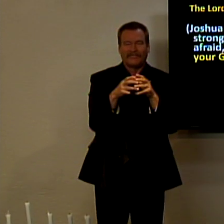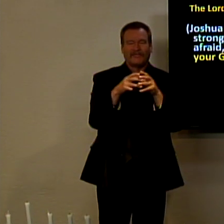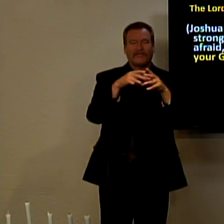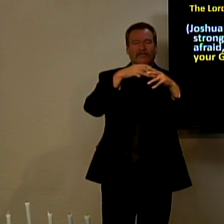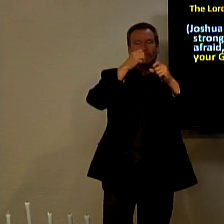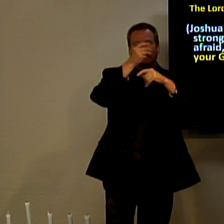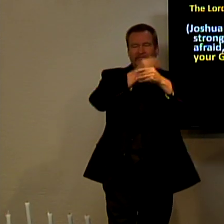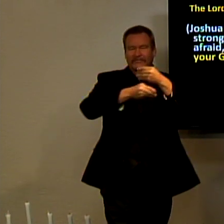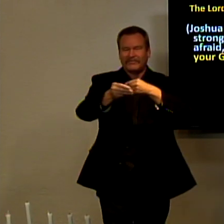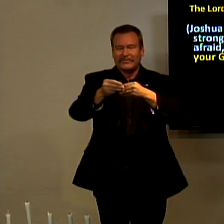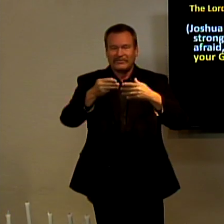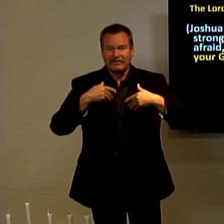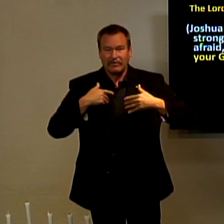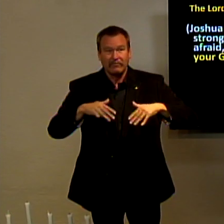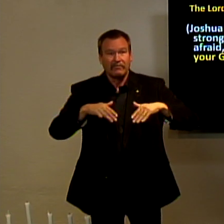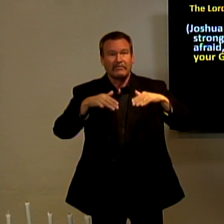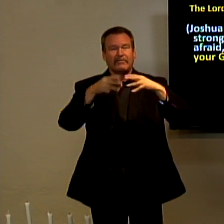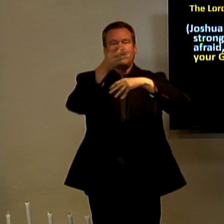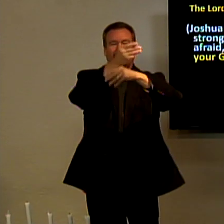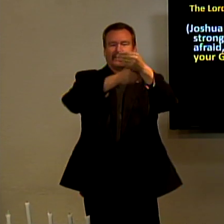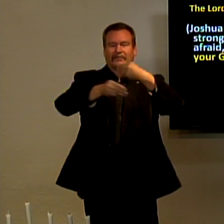People still come together.